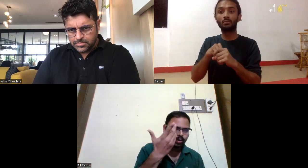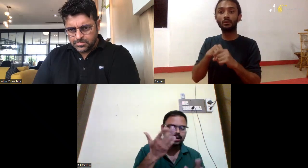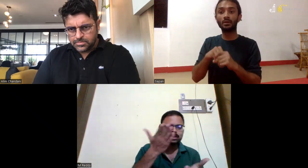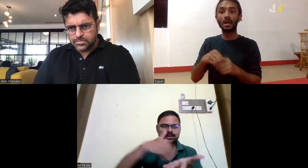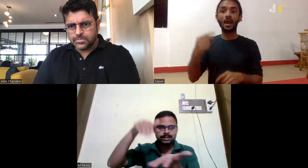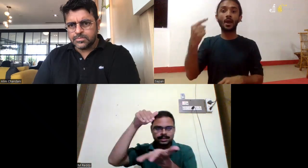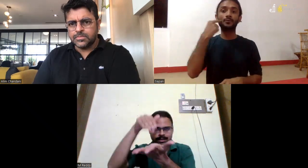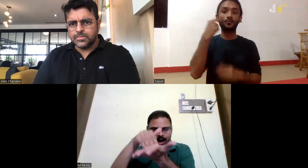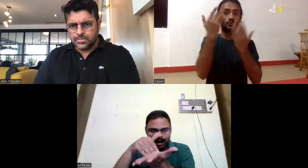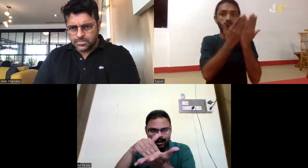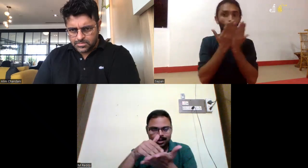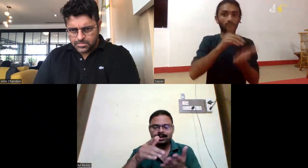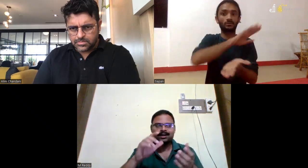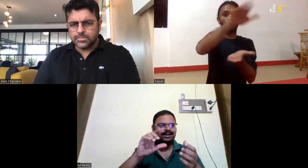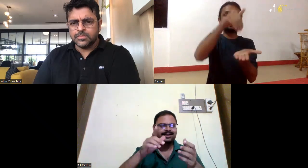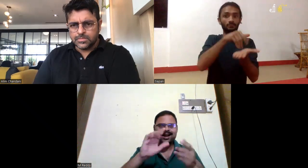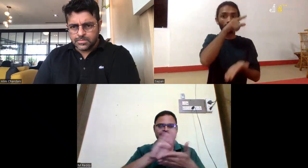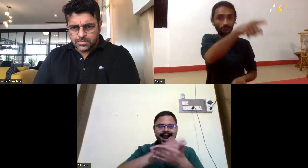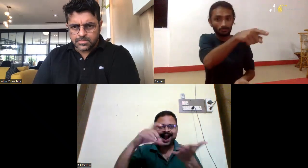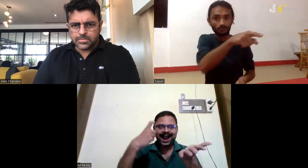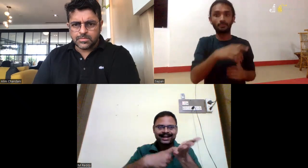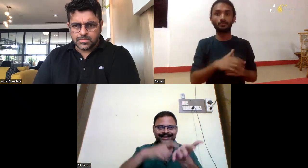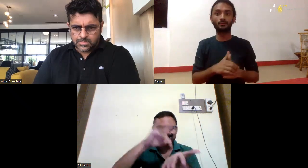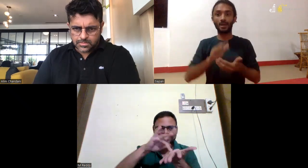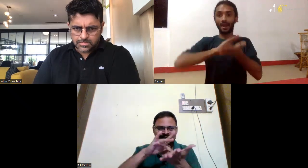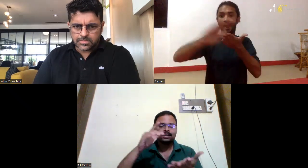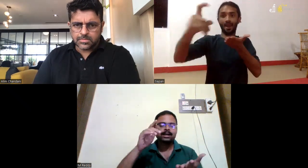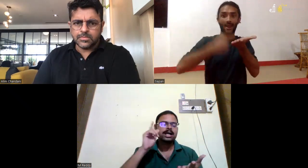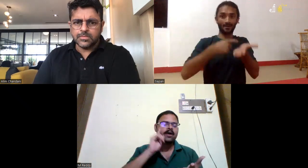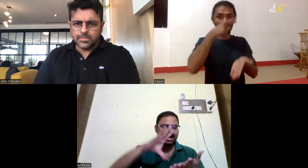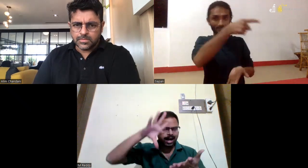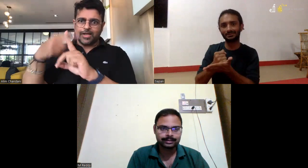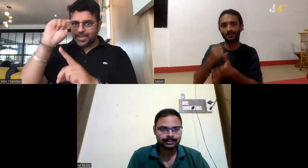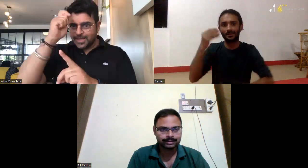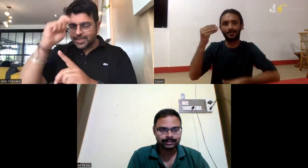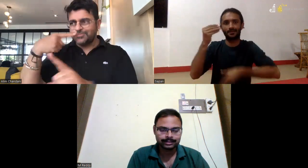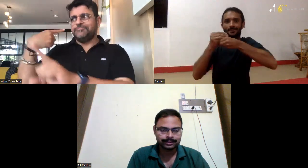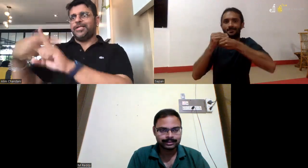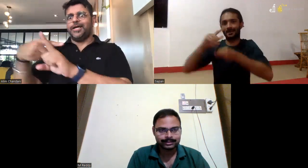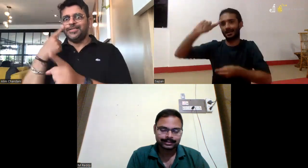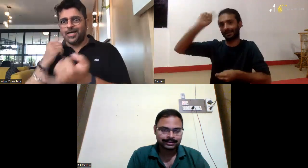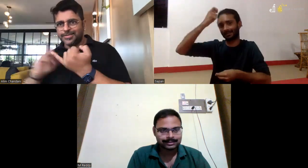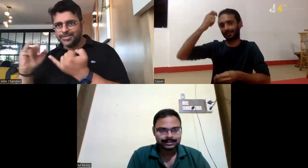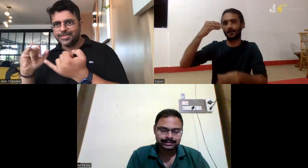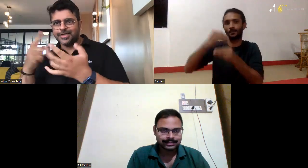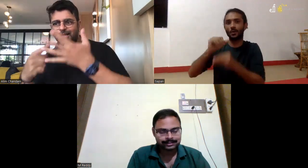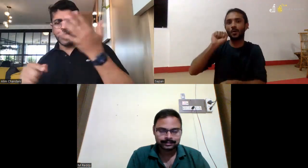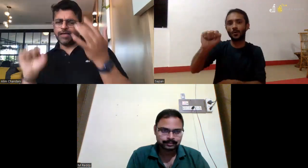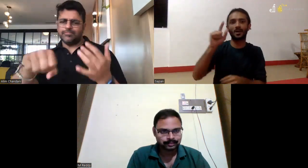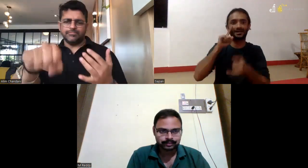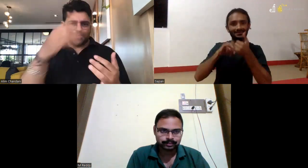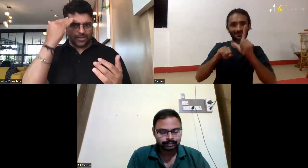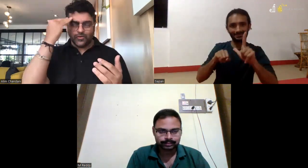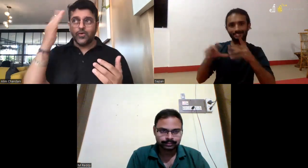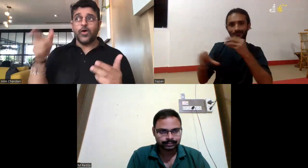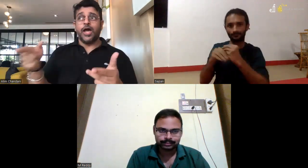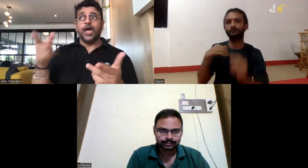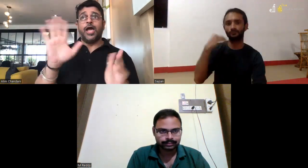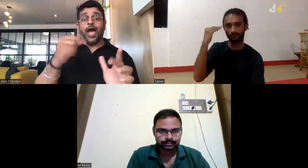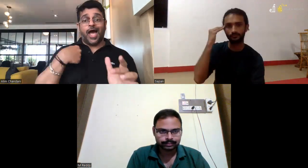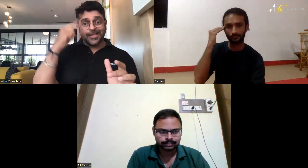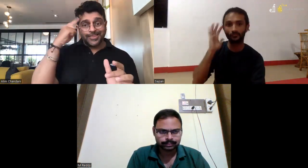India as well, they are missing on the awareness part. They are not aware that ISL is actually benefiting the